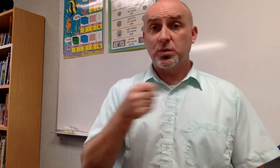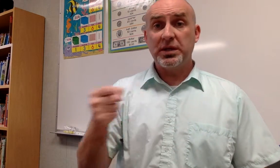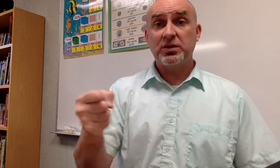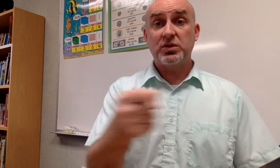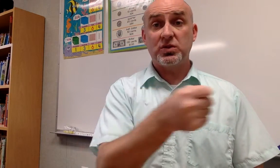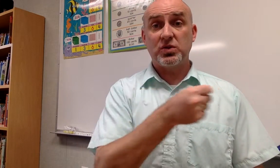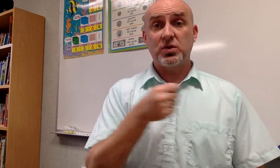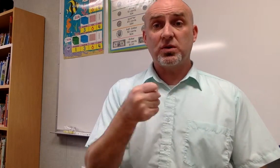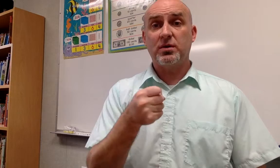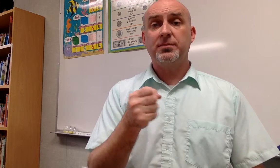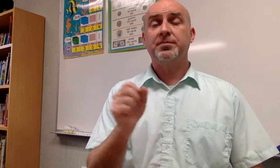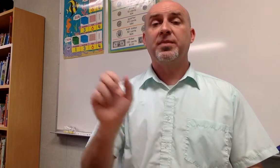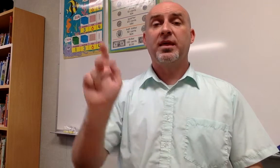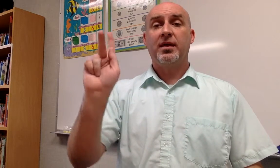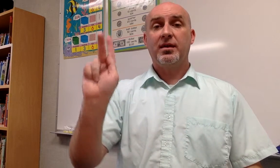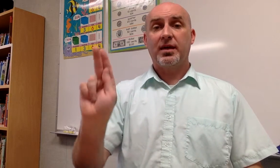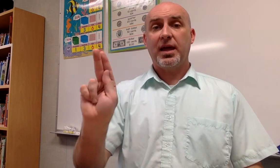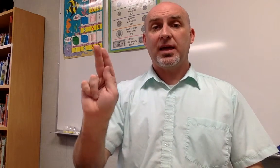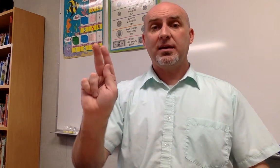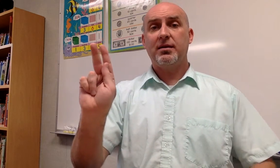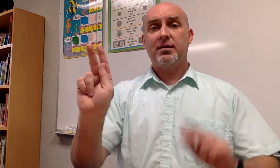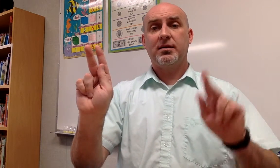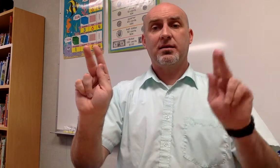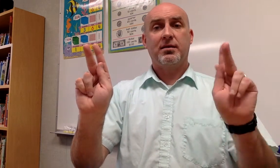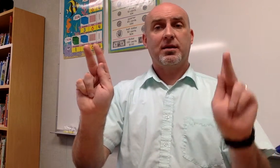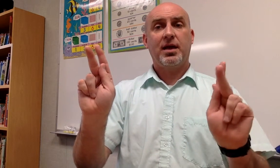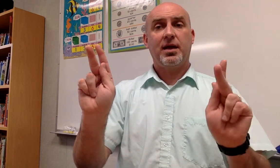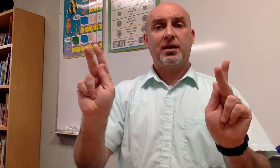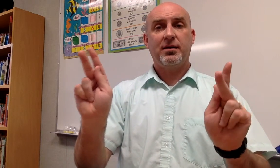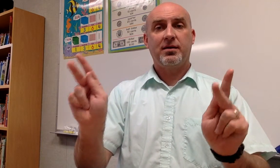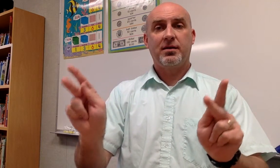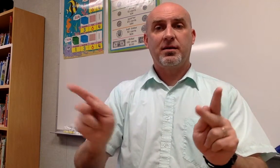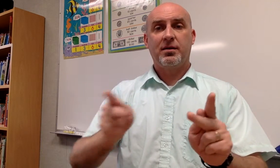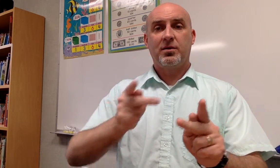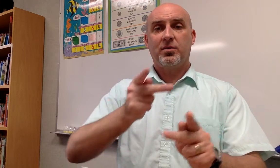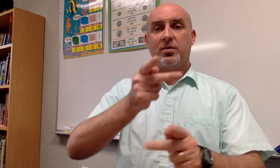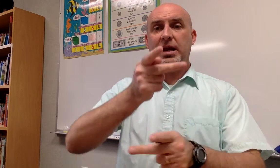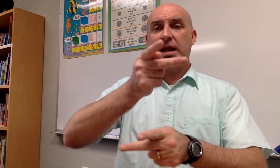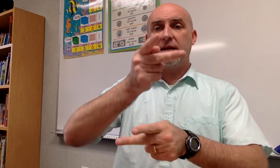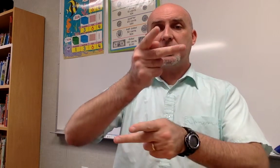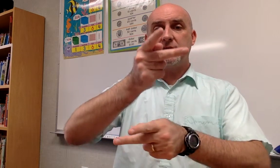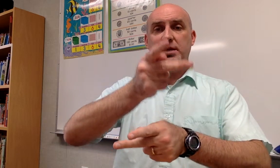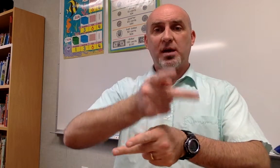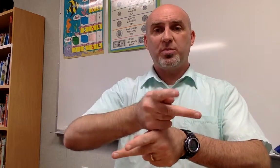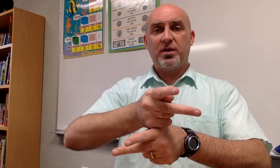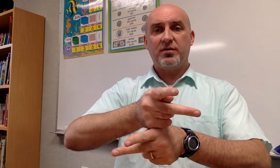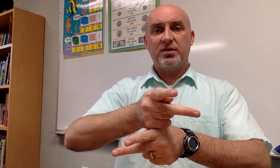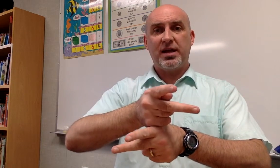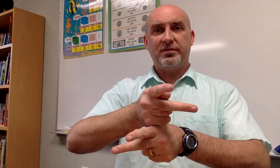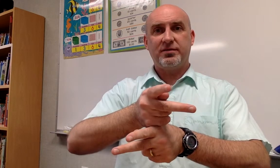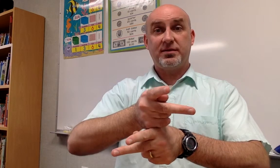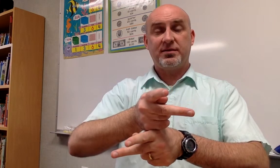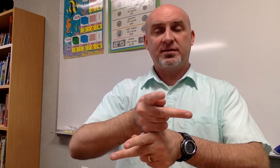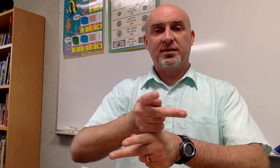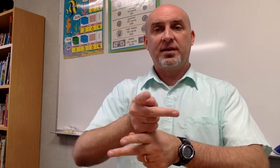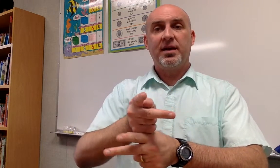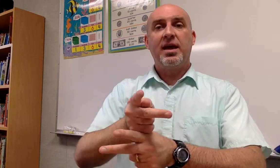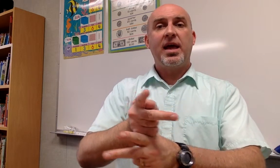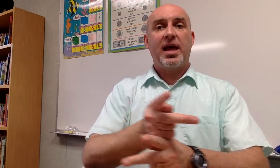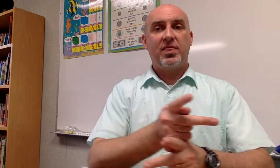to stir, K, K, right hand on top of left, and then